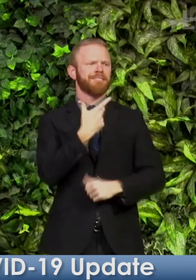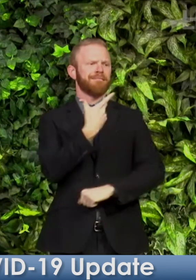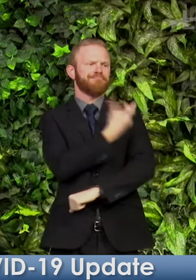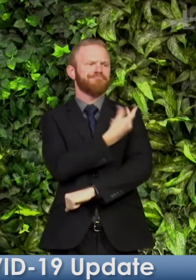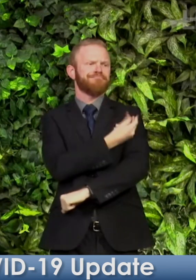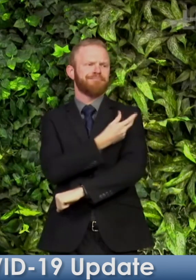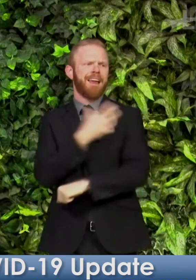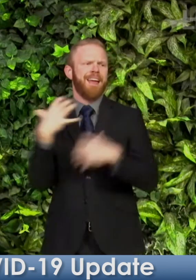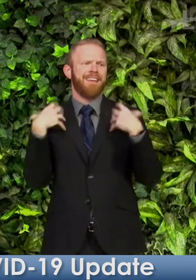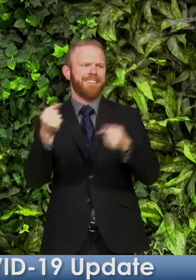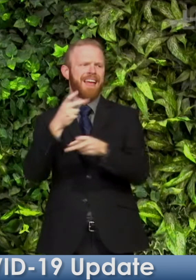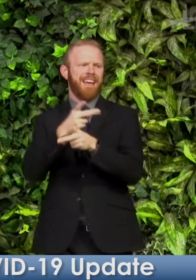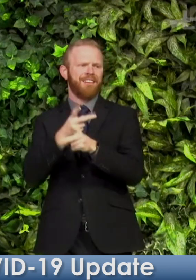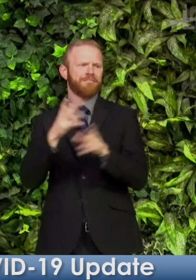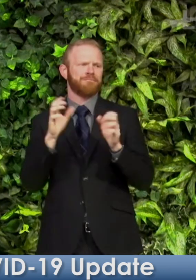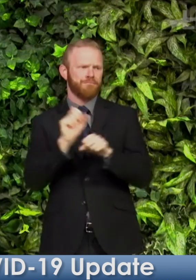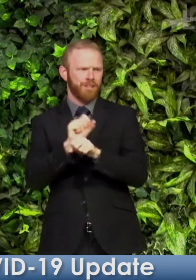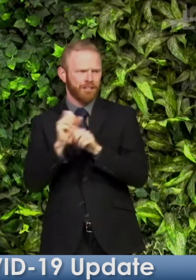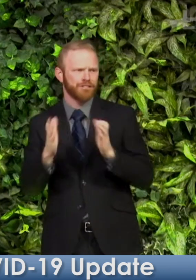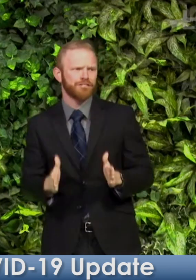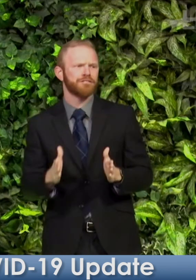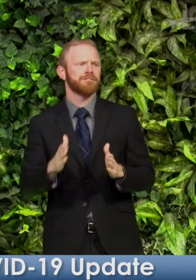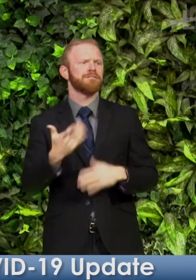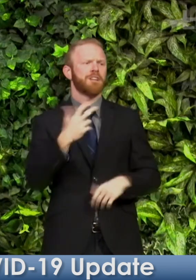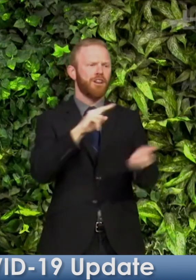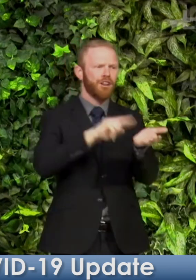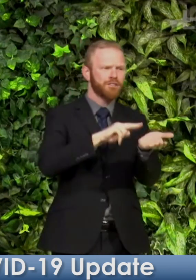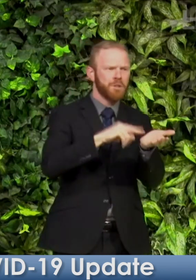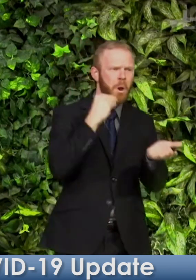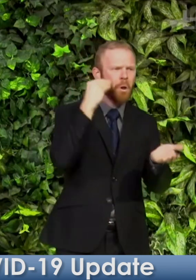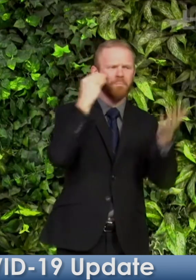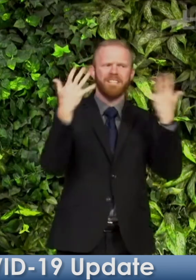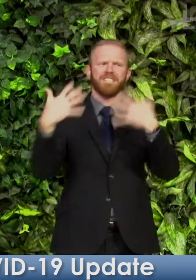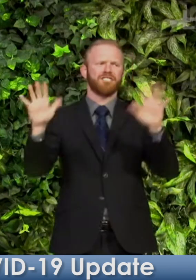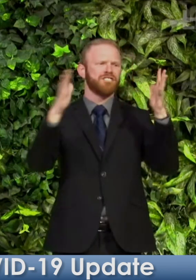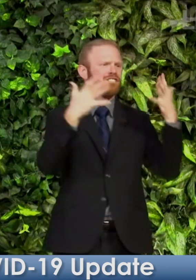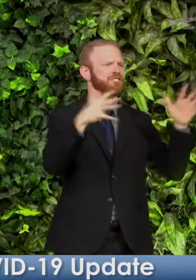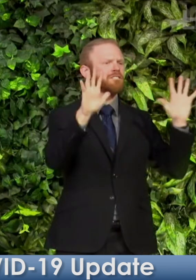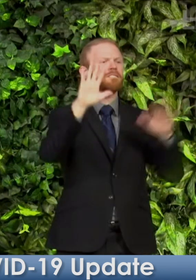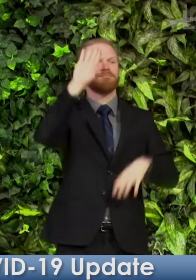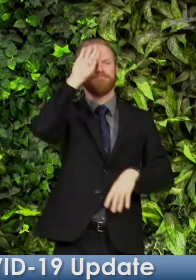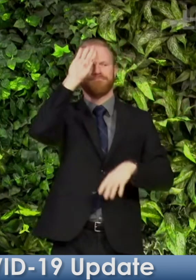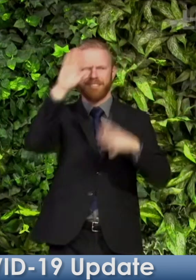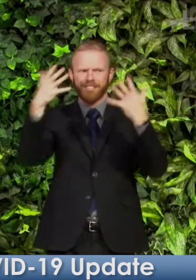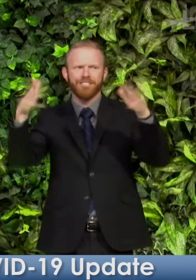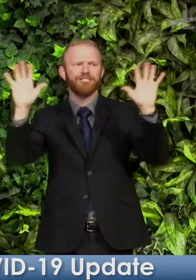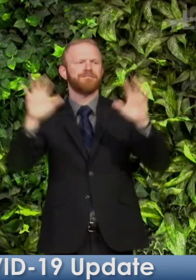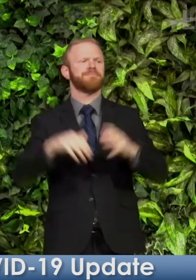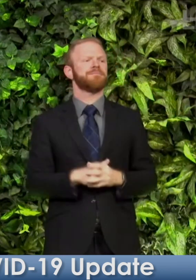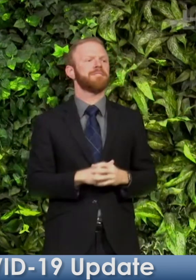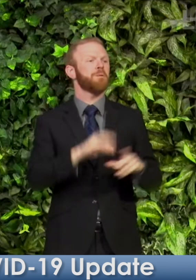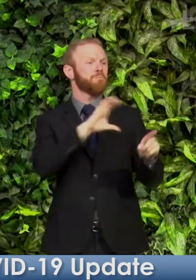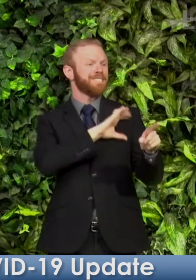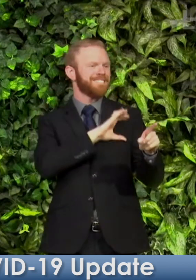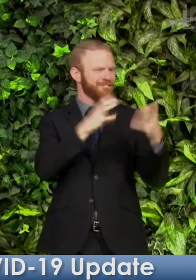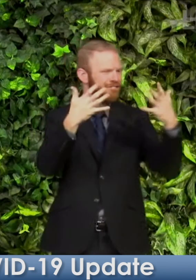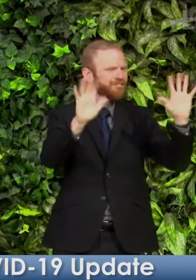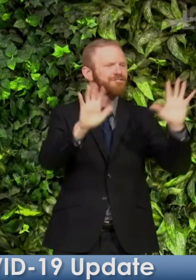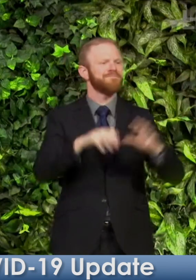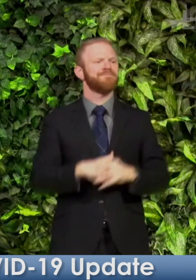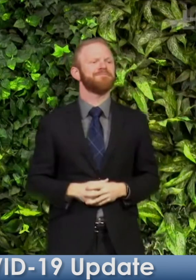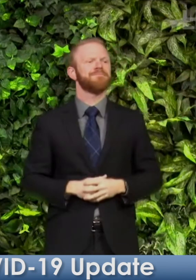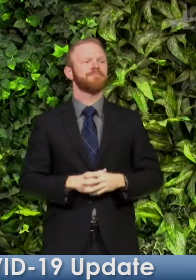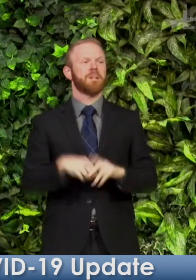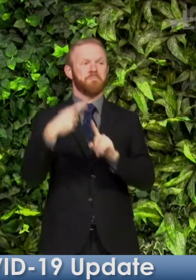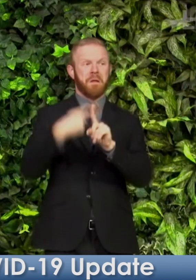nursing homes, firefighters, police officers, and about a month ago started vaccinating our food and grocery workers, as